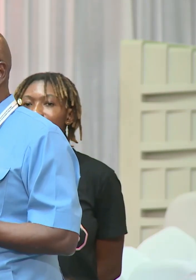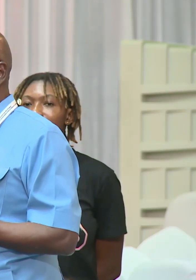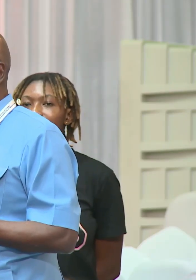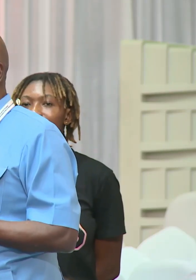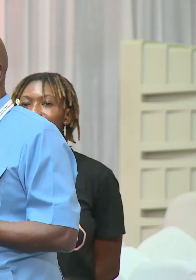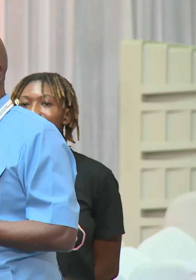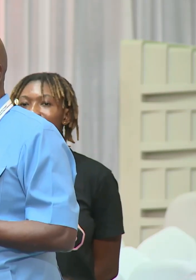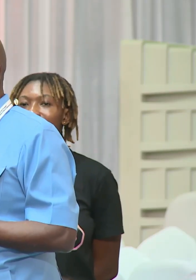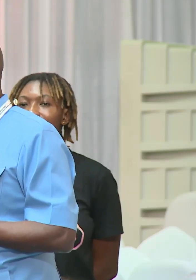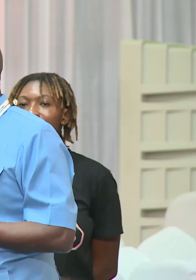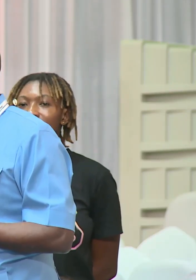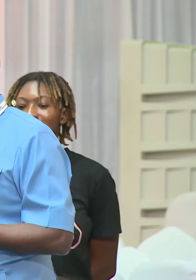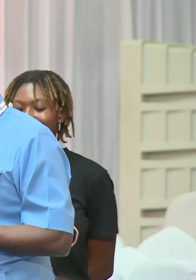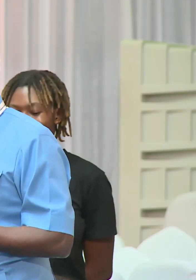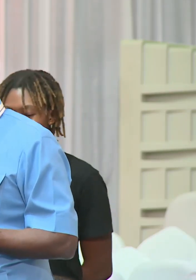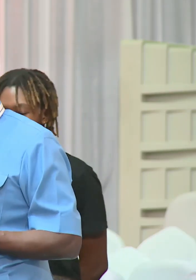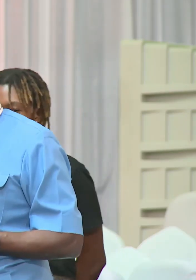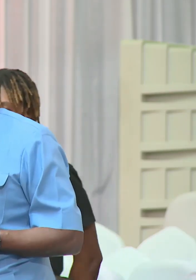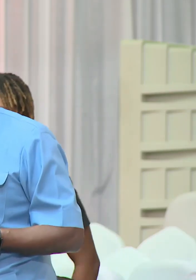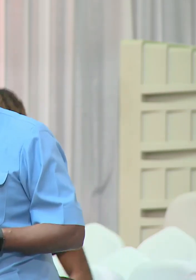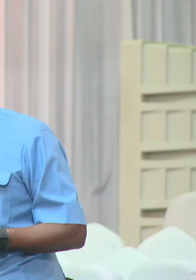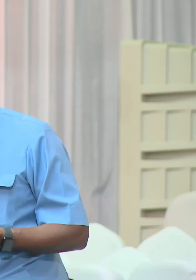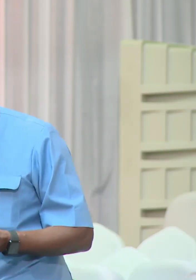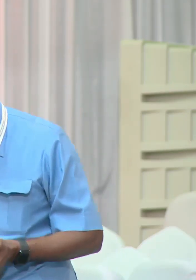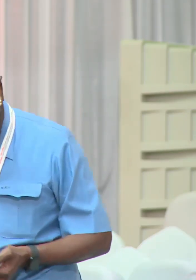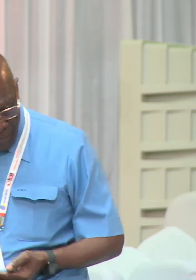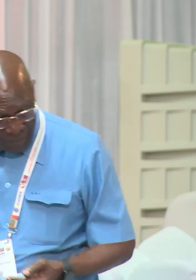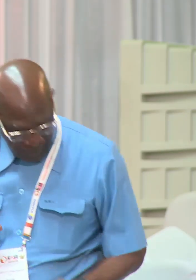sommes là? Merci pour votre attention.